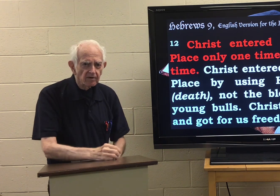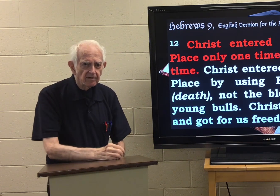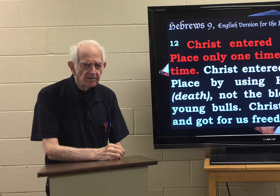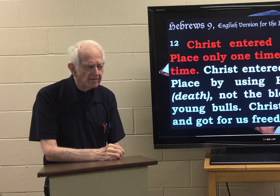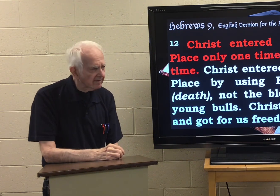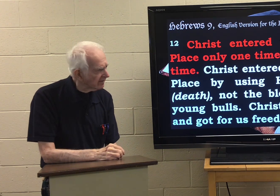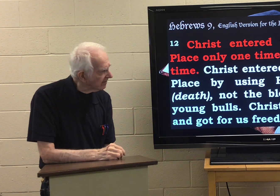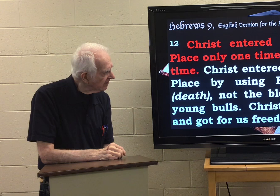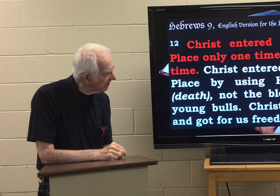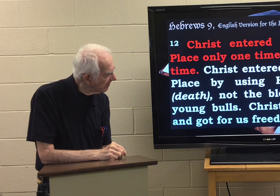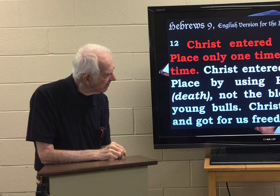that's powerful.